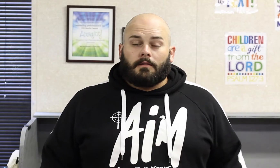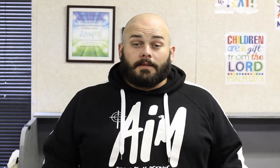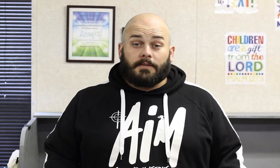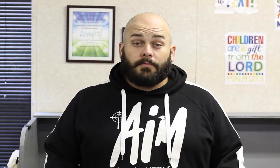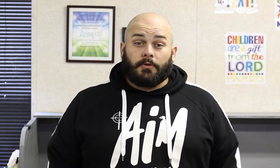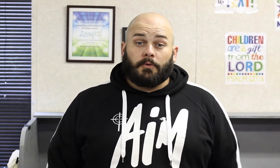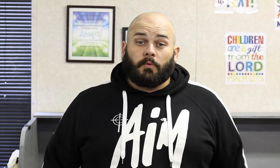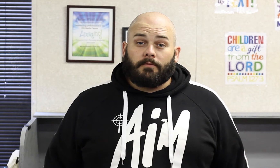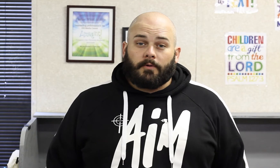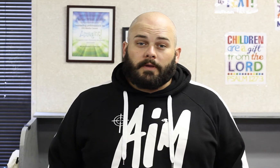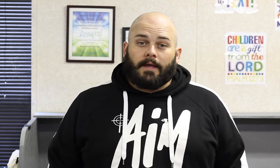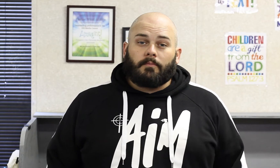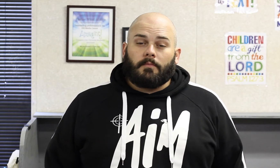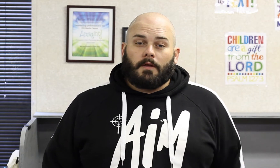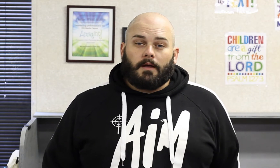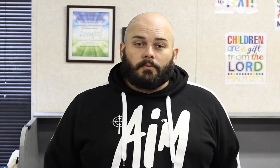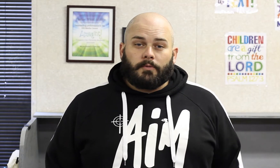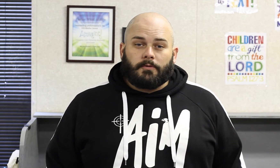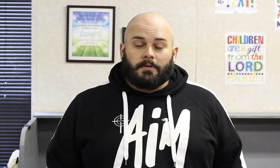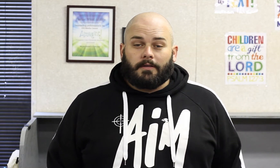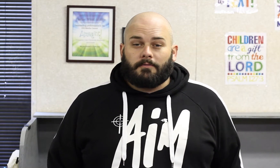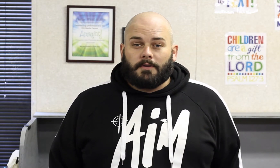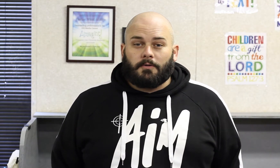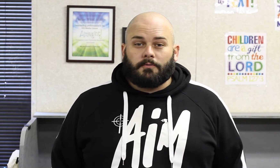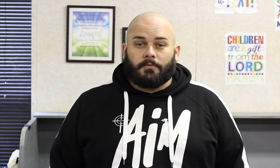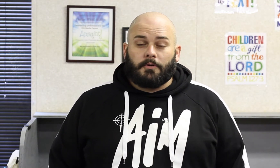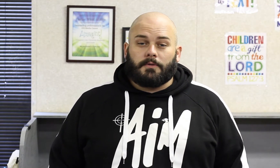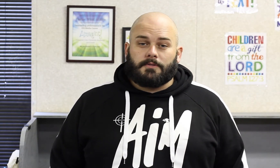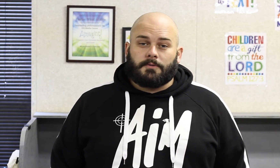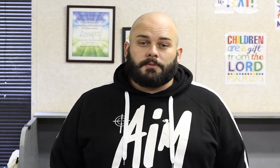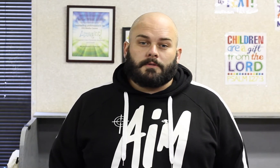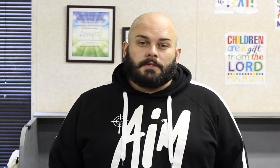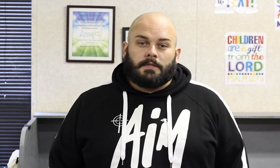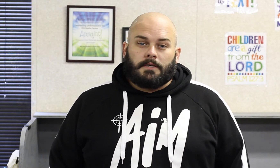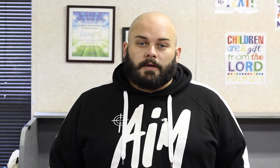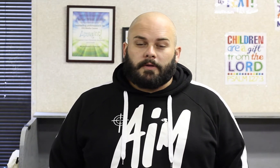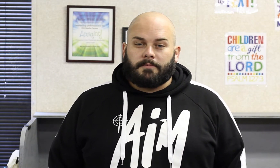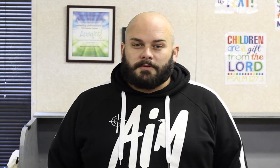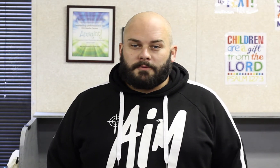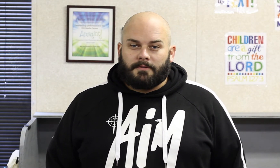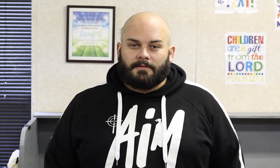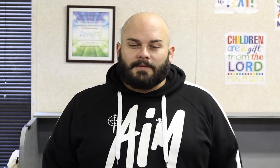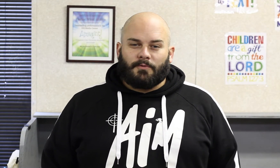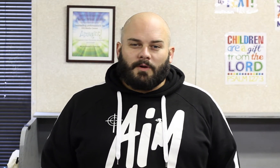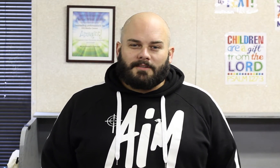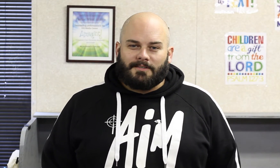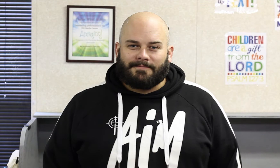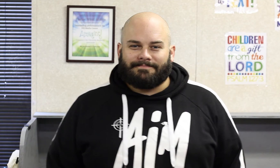That's it for Unit 1 Vocab. I will be doing another video for Unit 2 coming up soon. Thanks for watching.